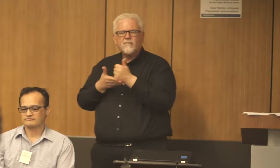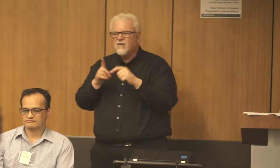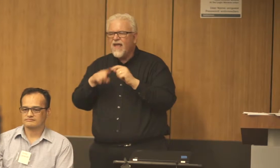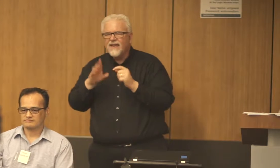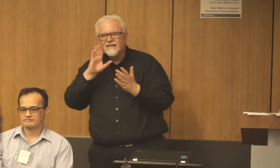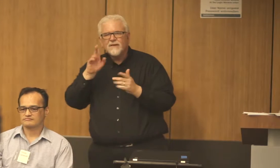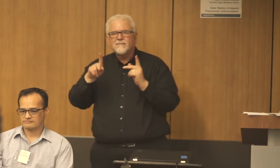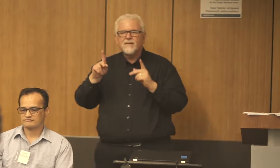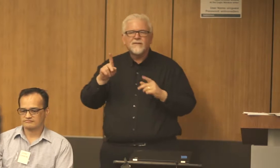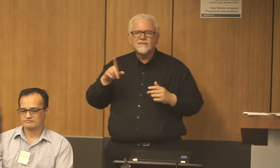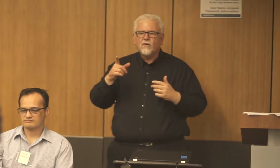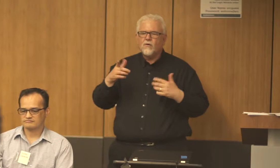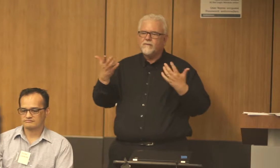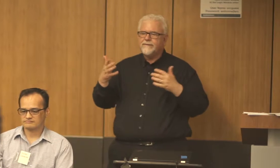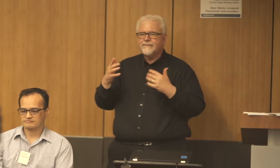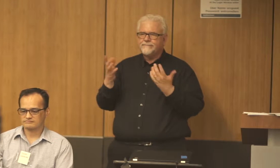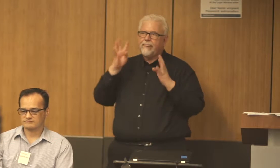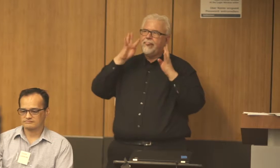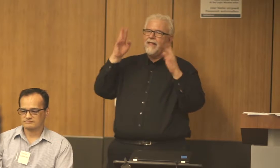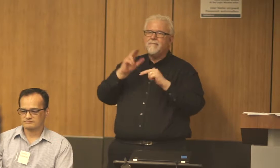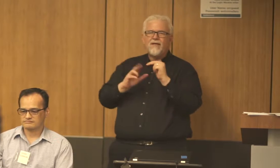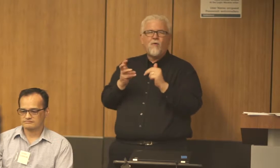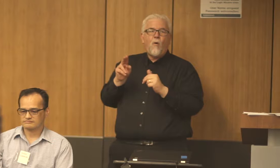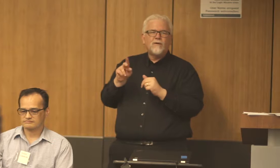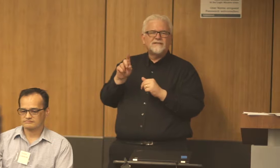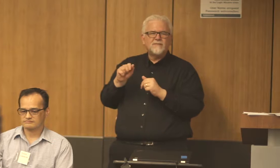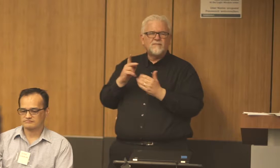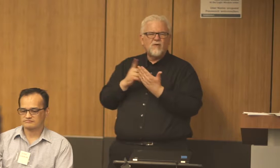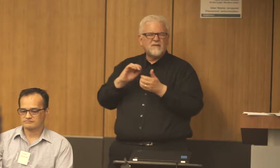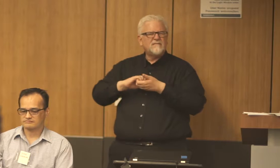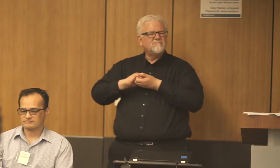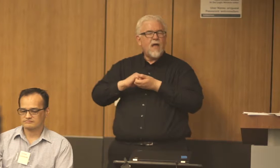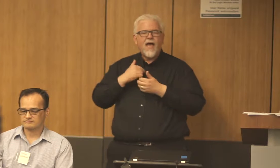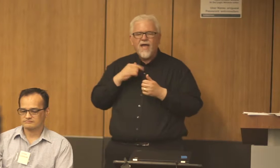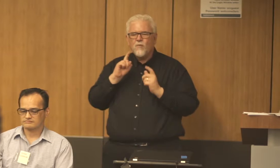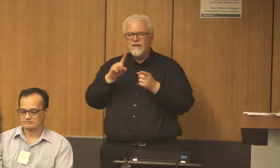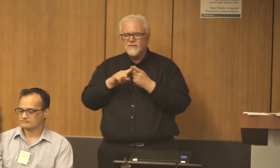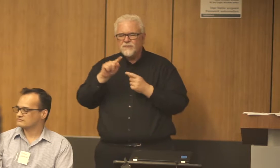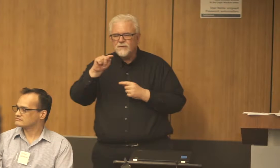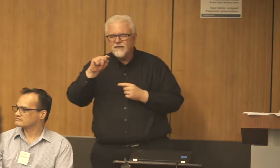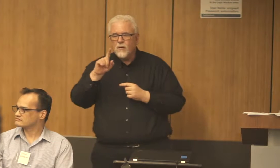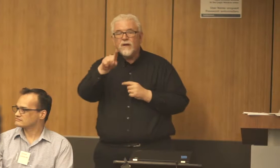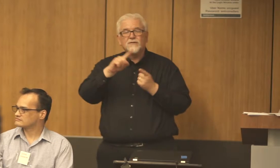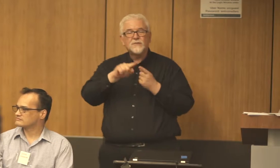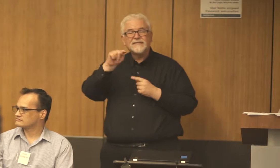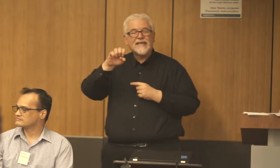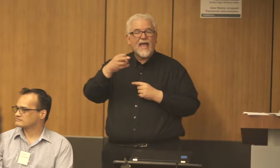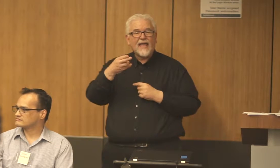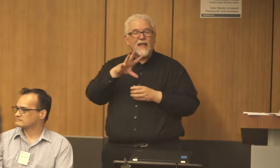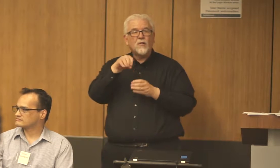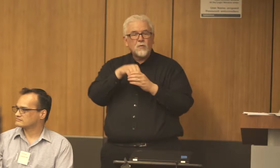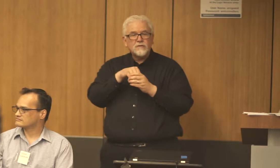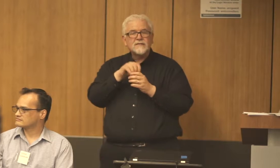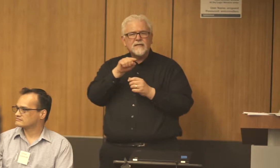to just pop out and build their own disability programs. Sometimes, like I found when I went to Tech Inclusion, I found